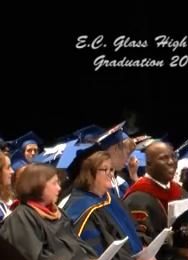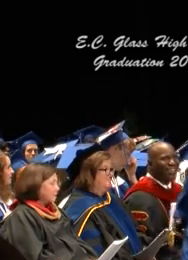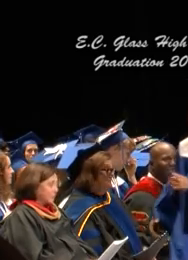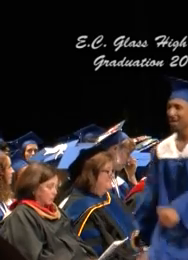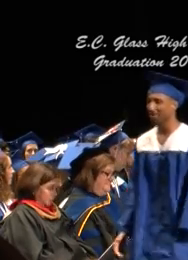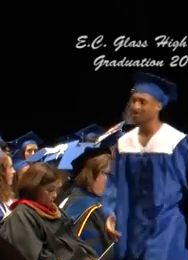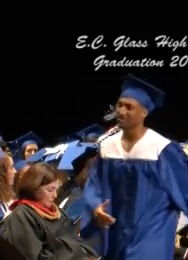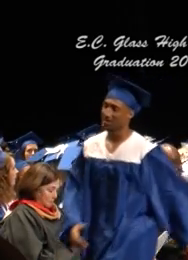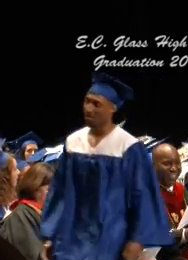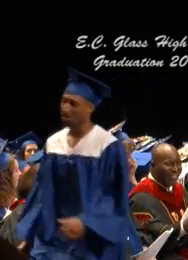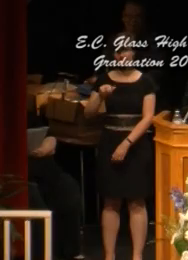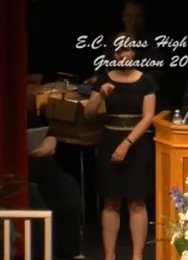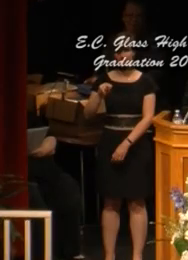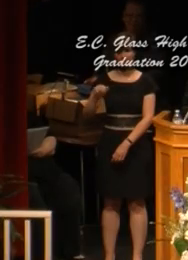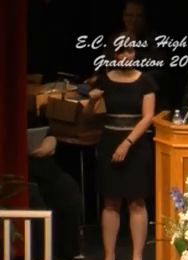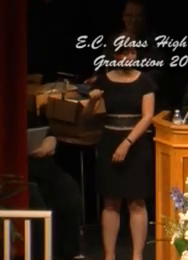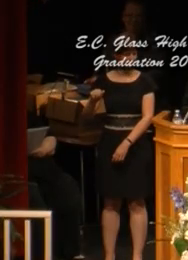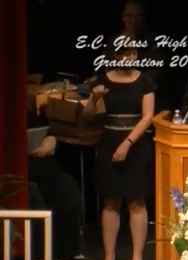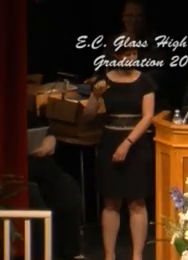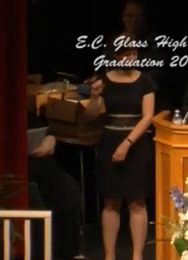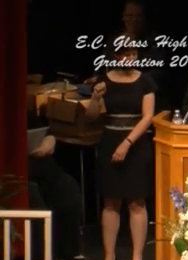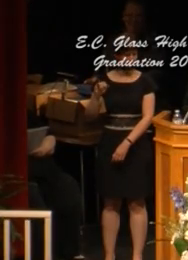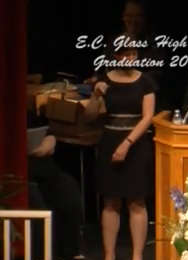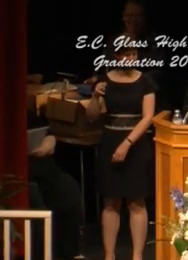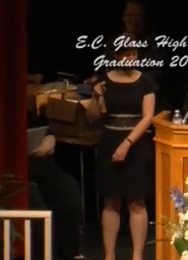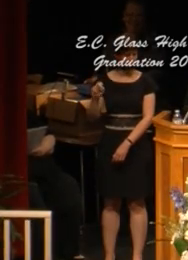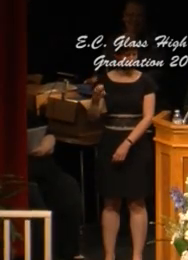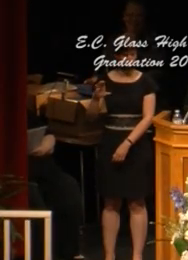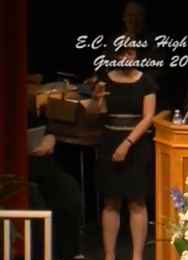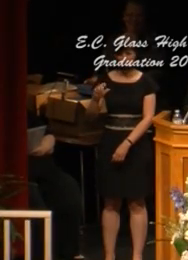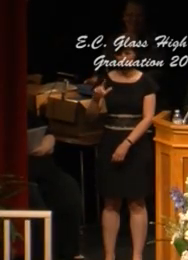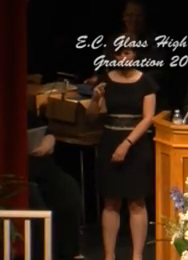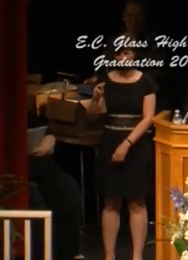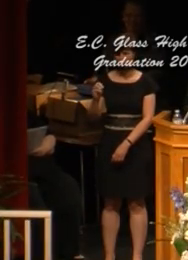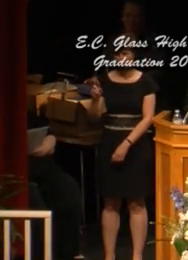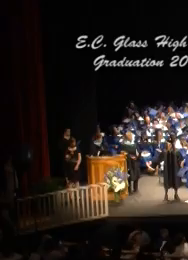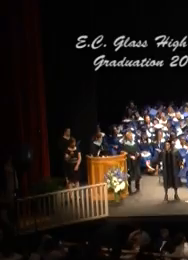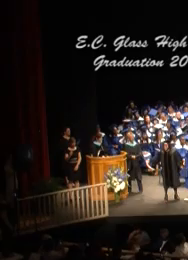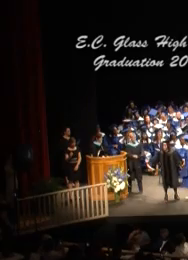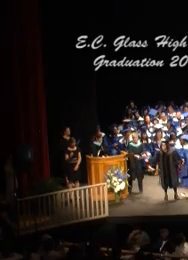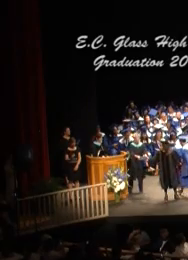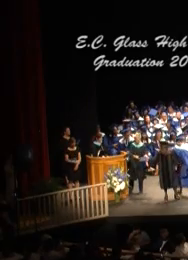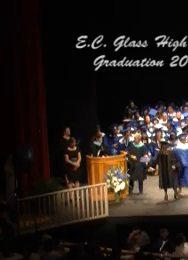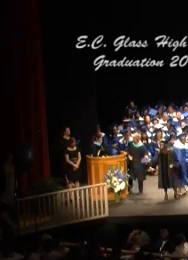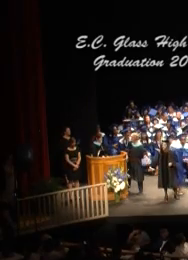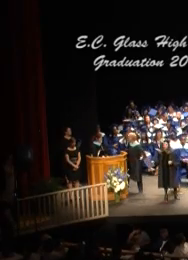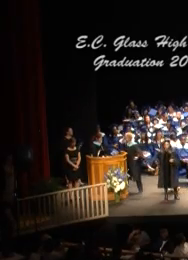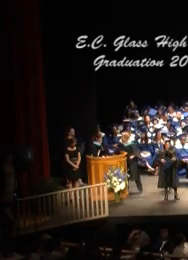Mayana Simone Cornwell.